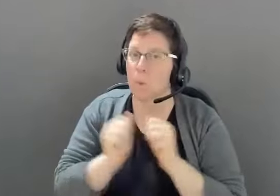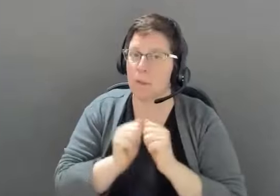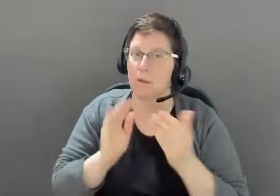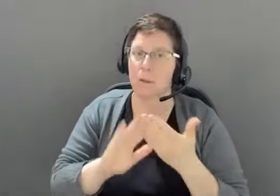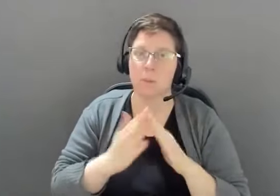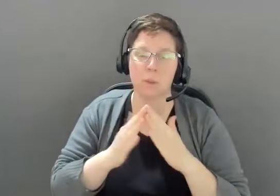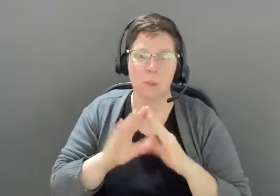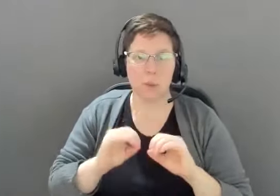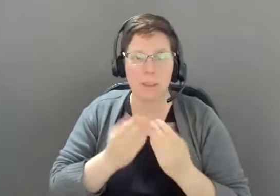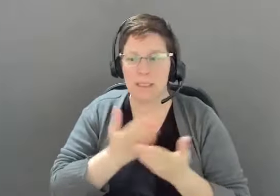organizations to ensure that